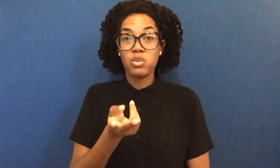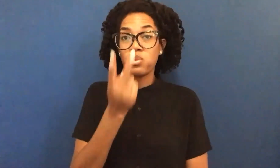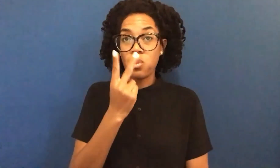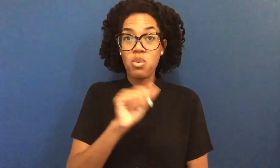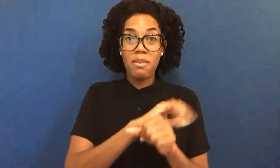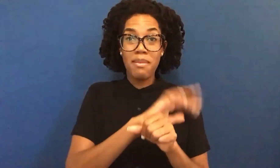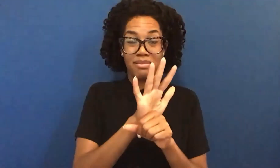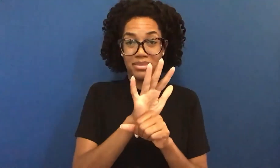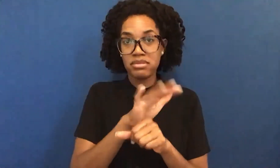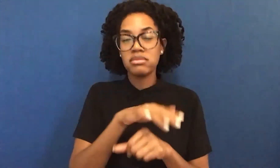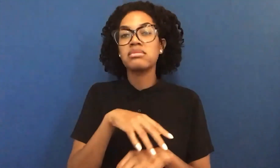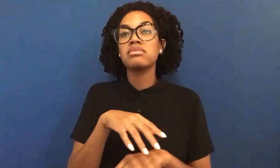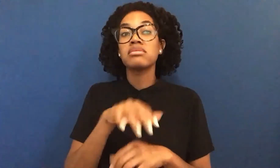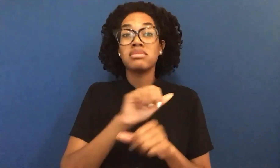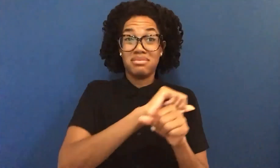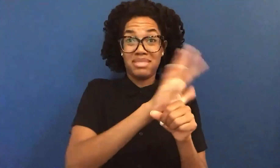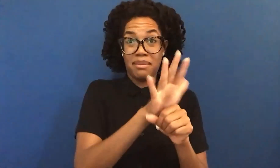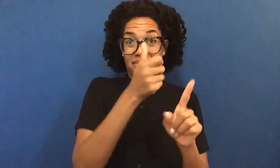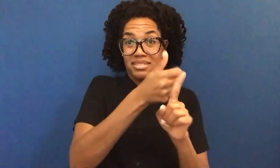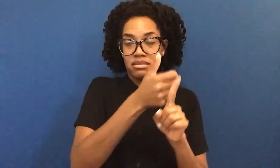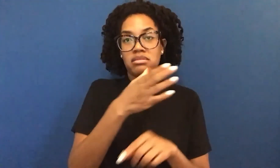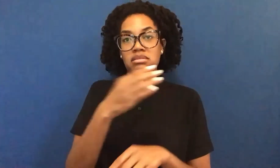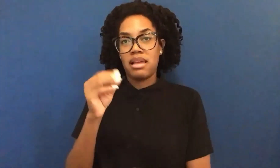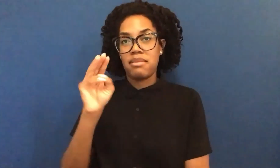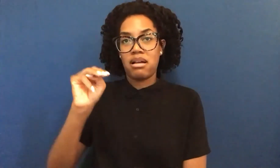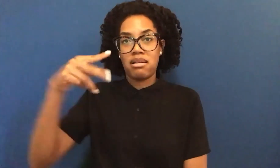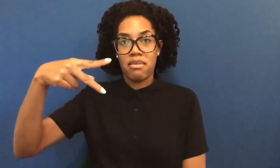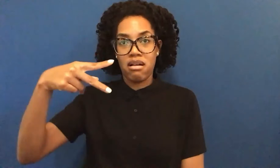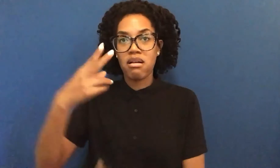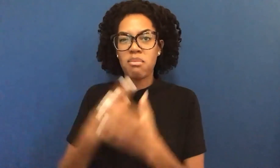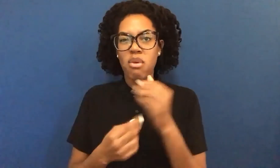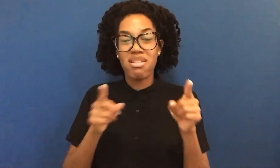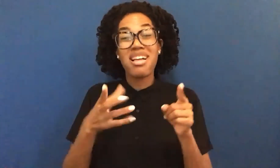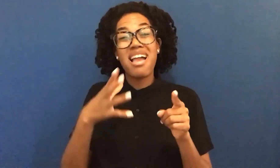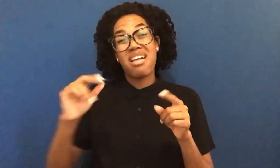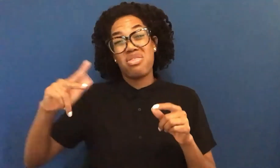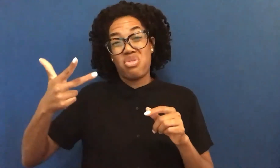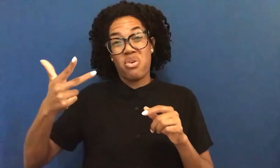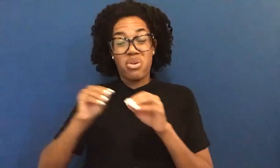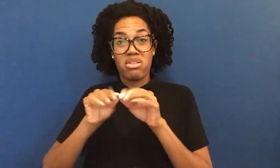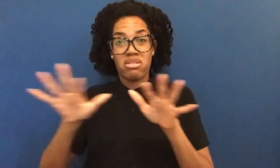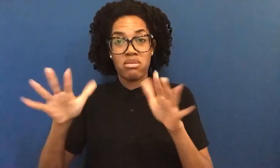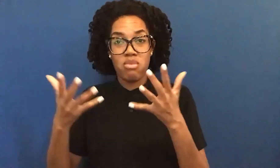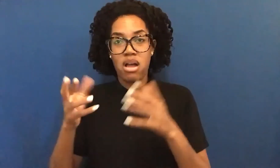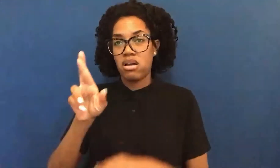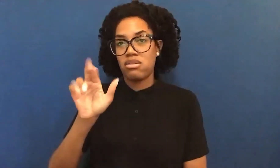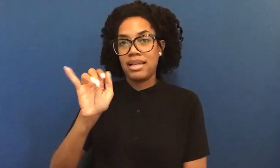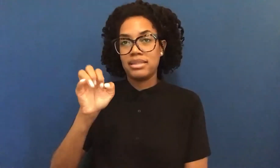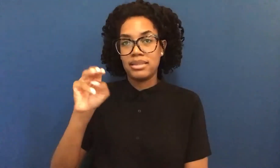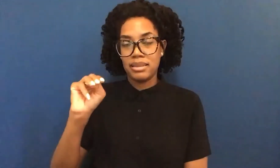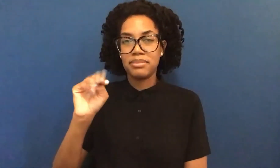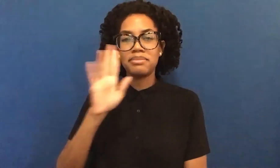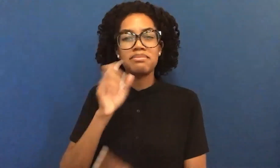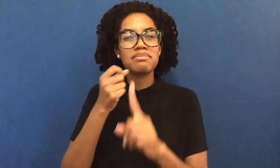racism. These are threatening the well-being of millions of us, particularly in communities of color.